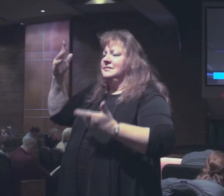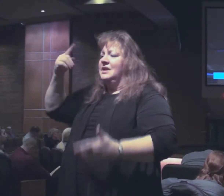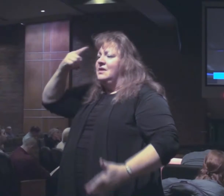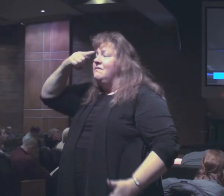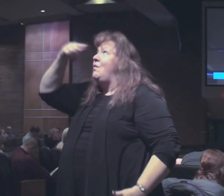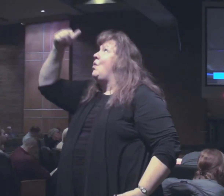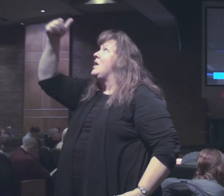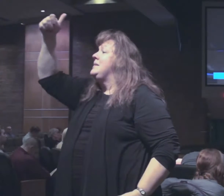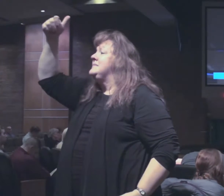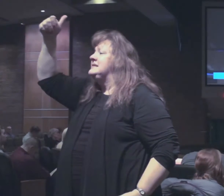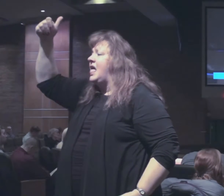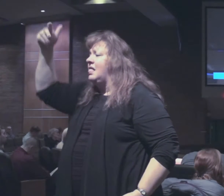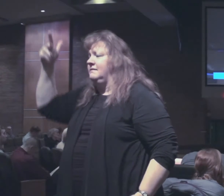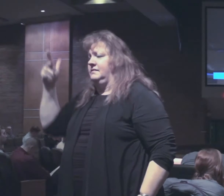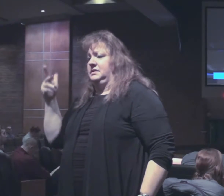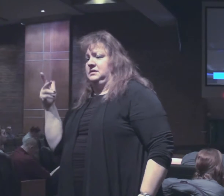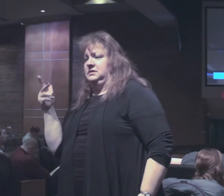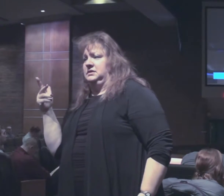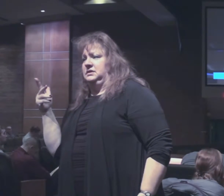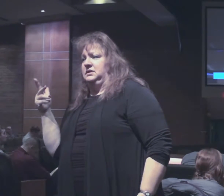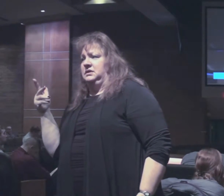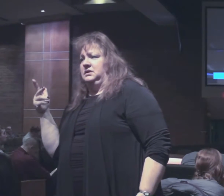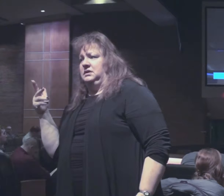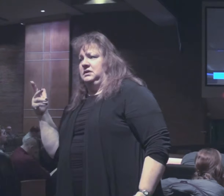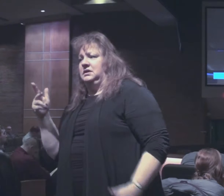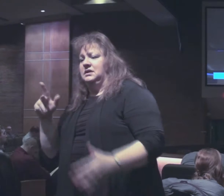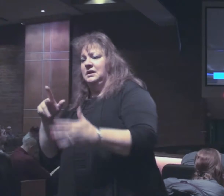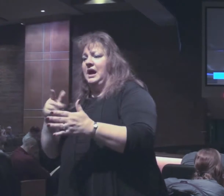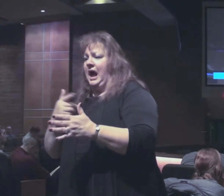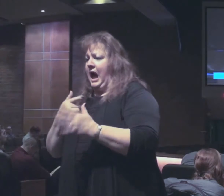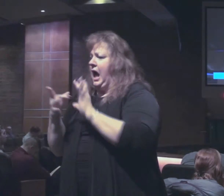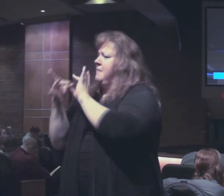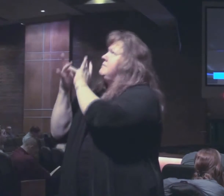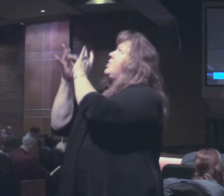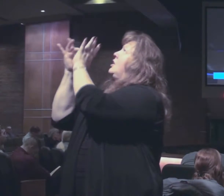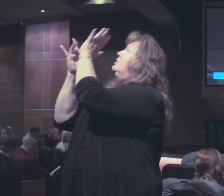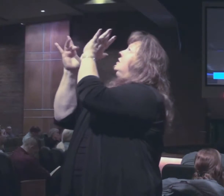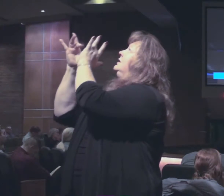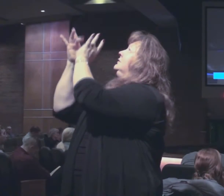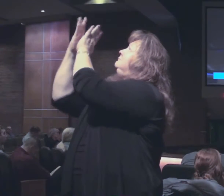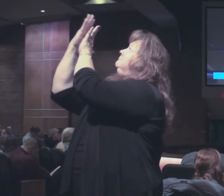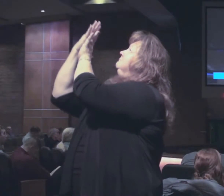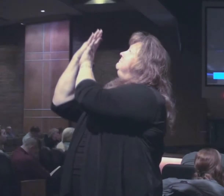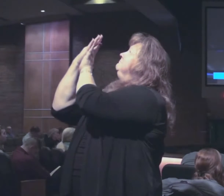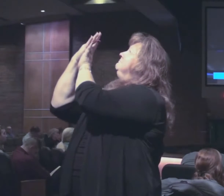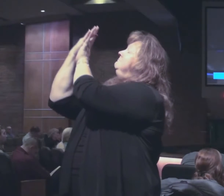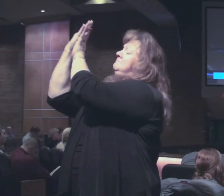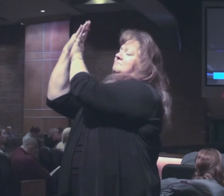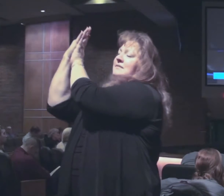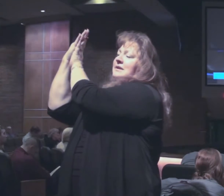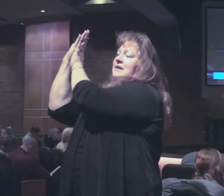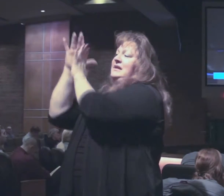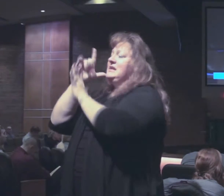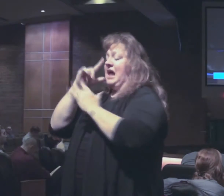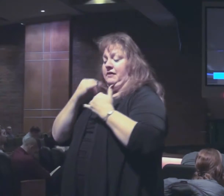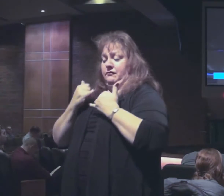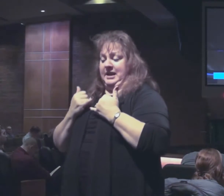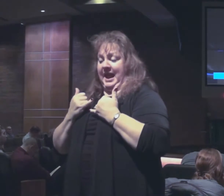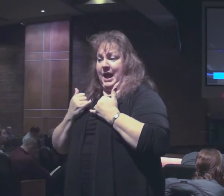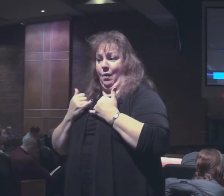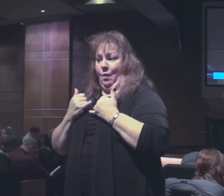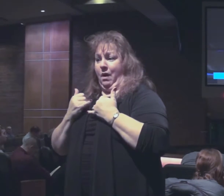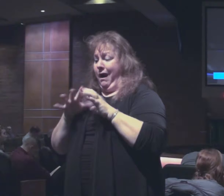for Himself. We have the song, I belong to Jesus, Jesus belongs to me, not for the years of